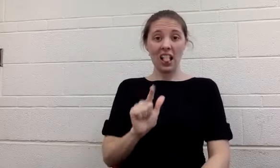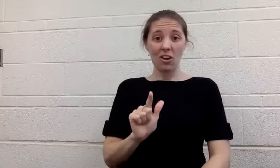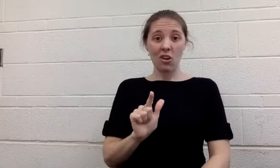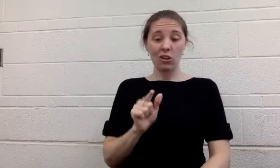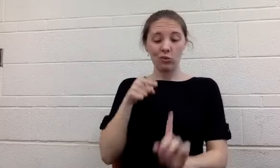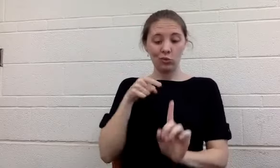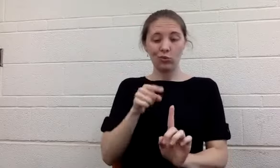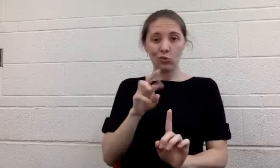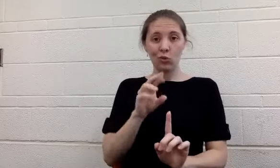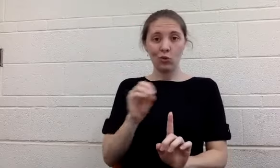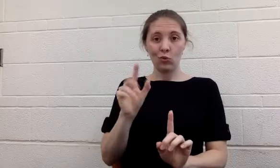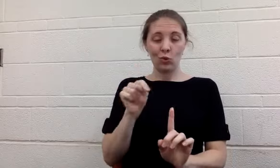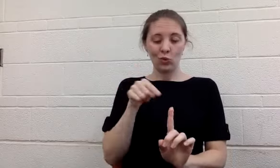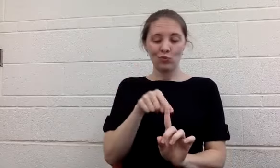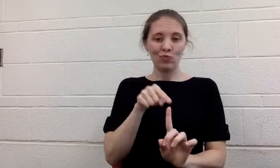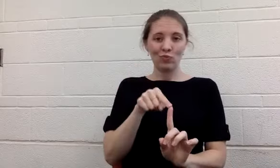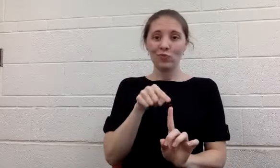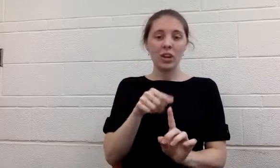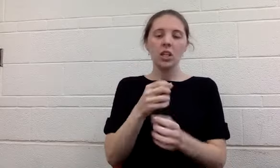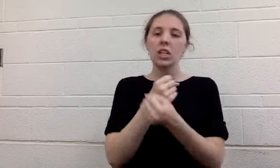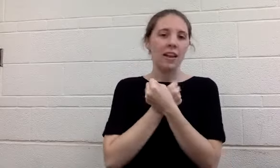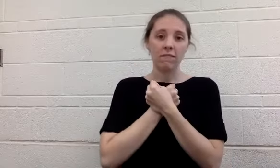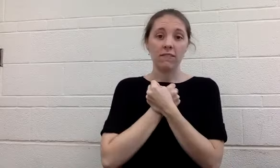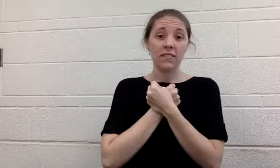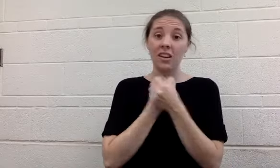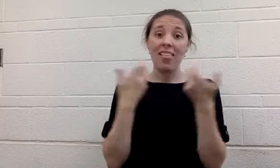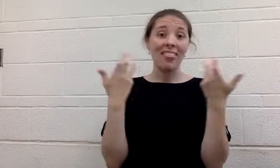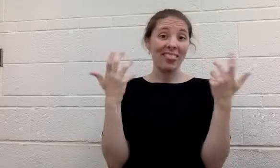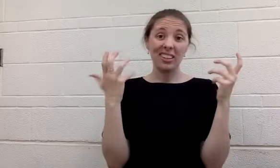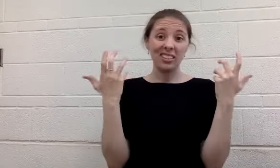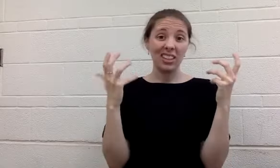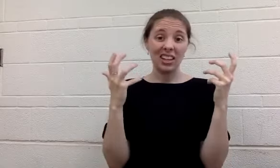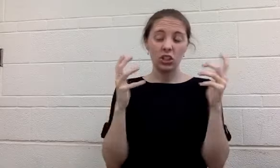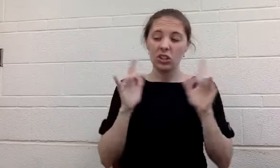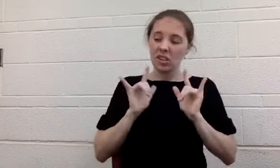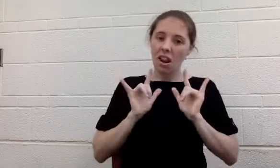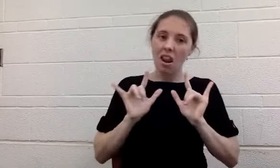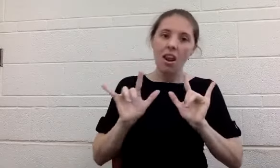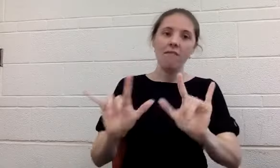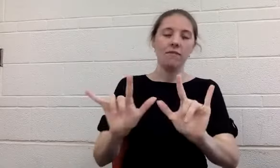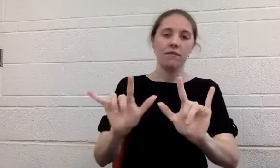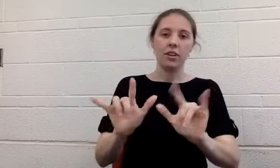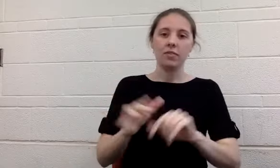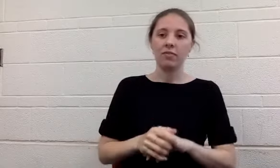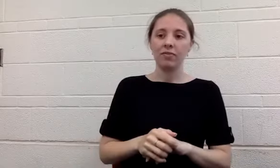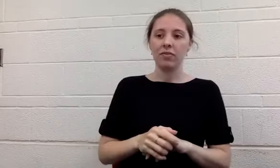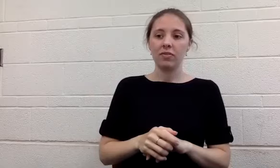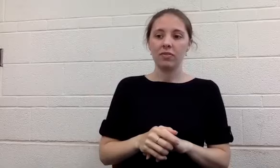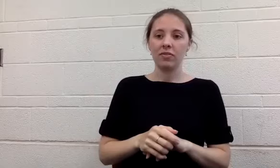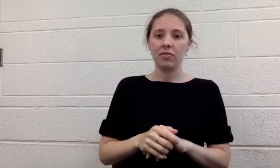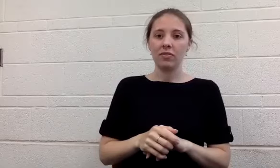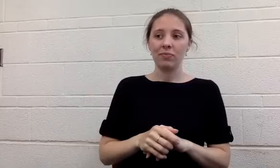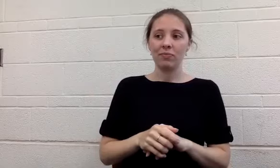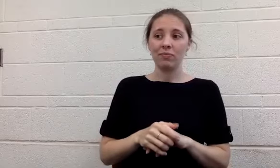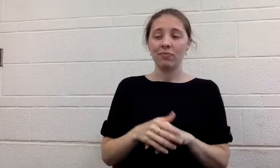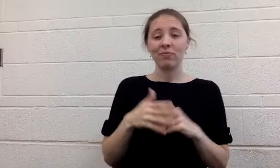great dad and, working and, and he still drinks beer and I think he still probably smokes marijuana on occasion, whatever. But I have to accept